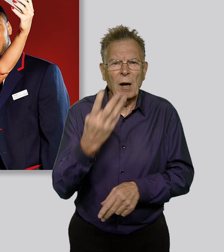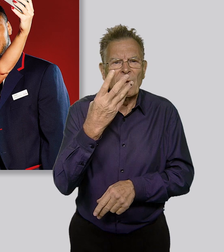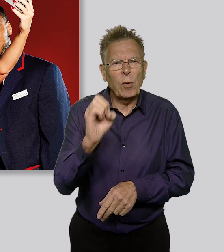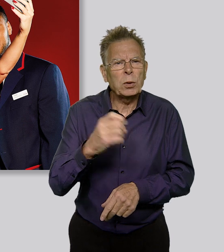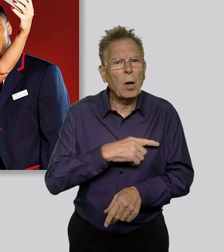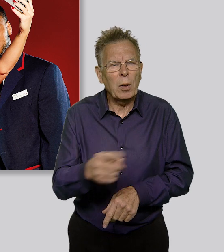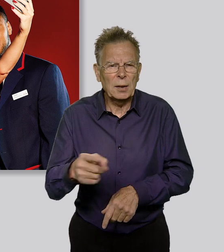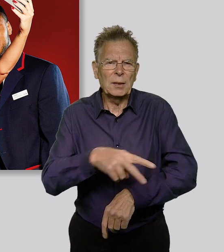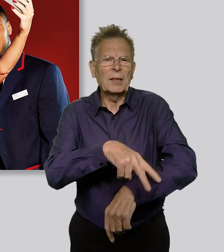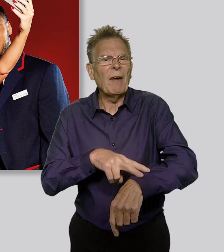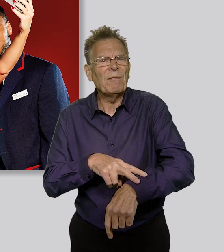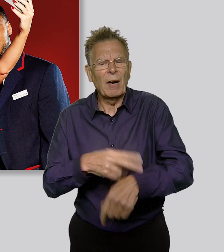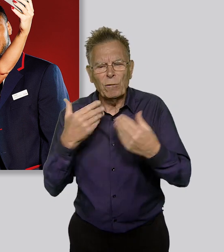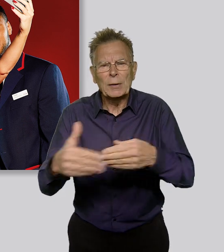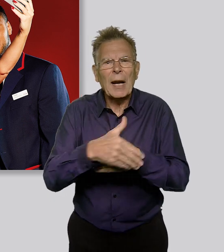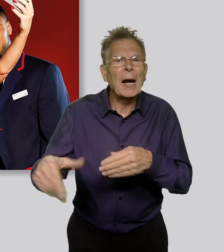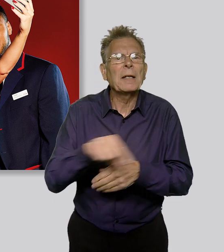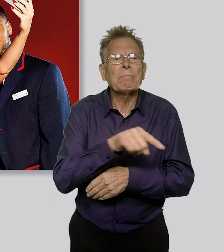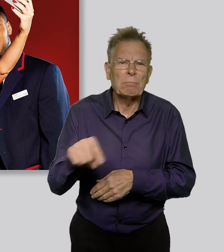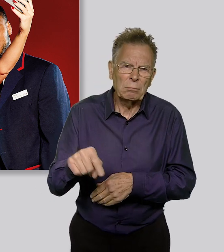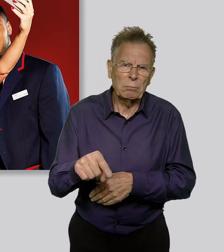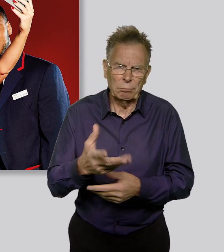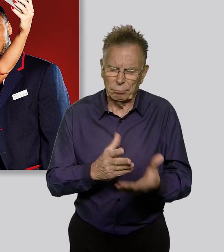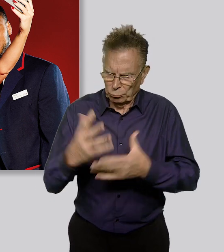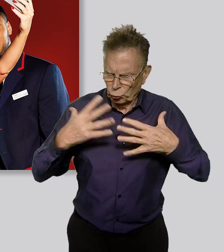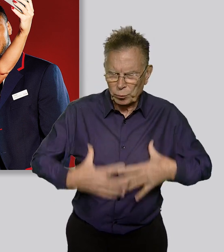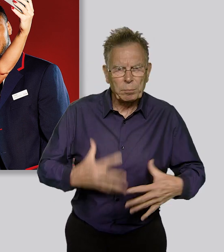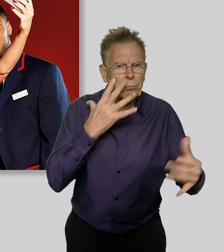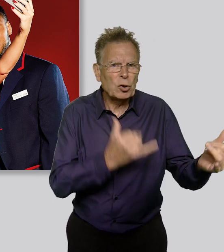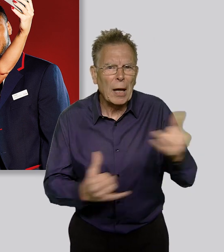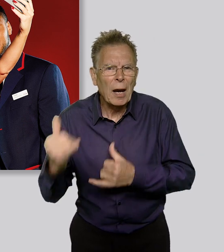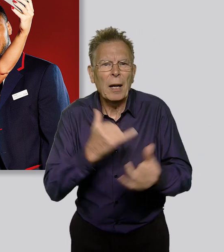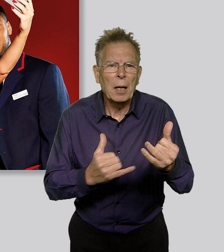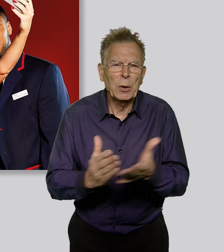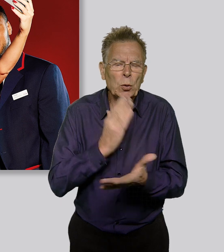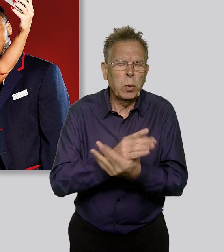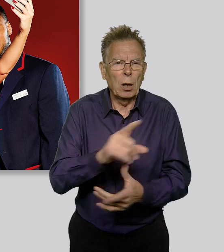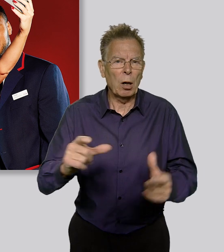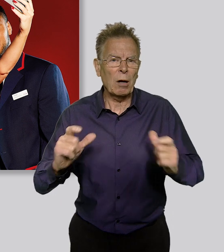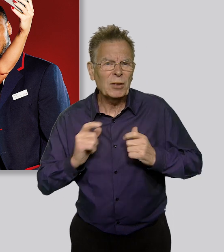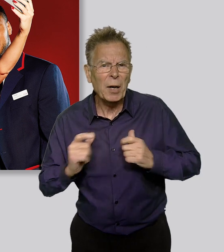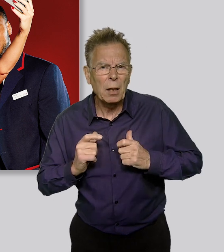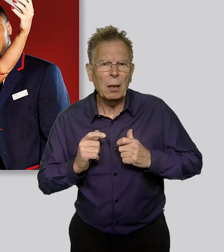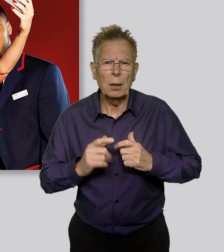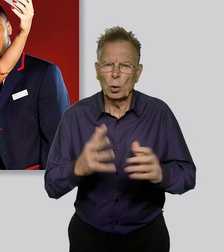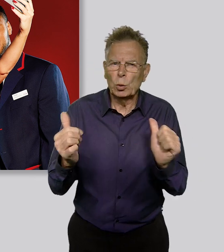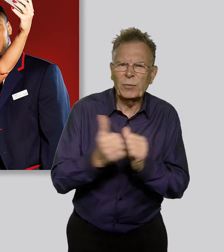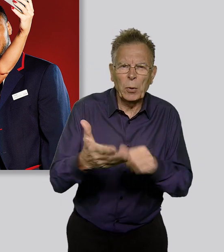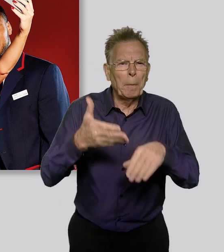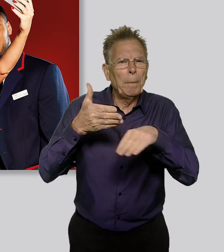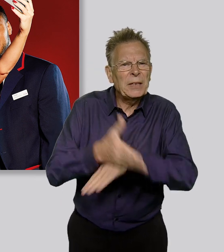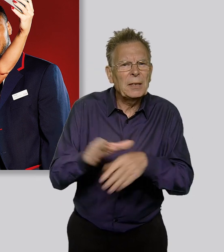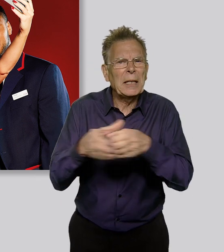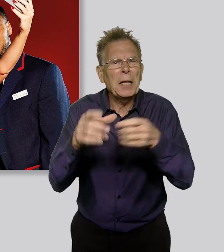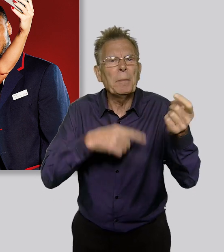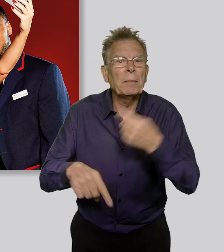It's not just about looks though. 40 of our frontline staff put the uniforms through their paces to make sure it was